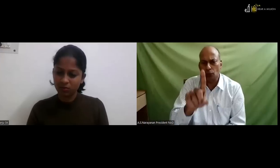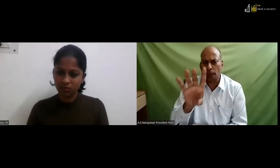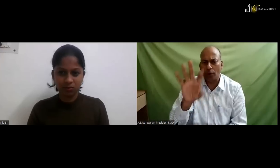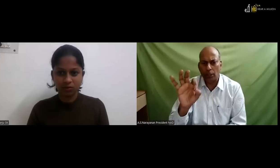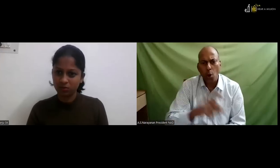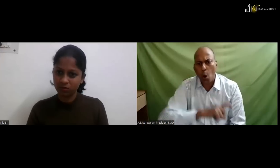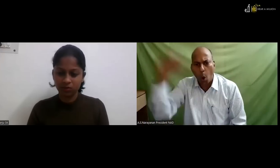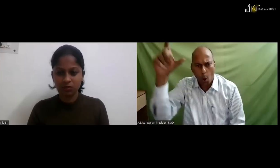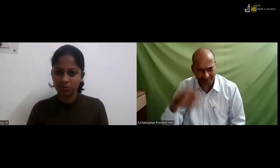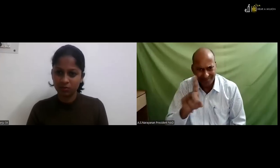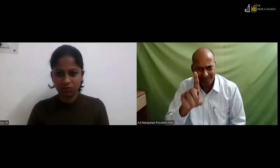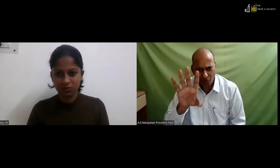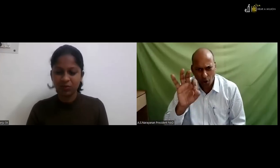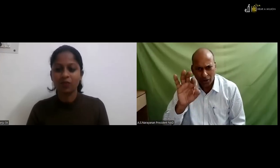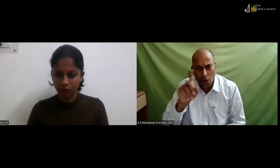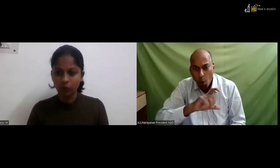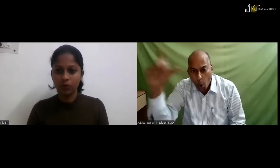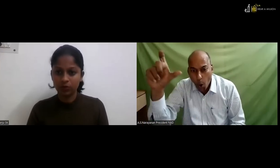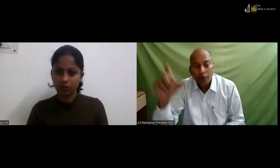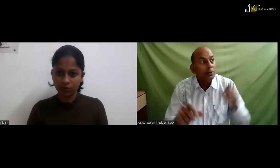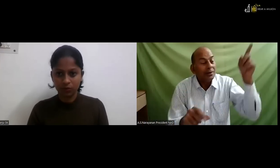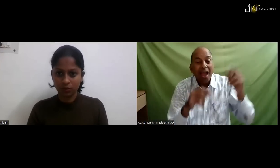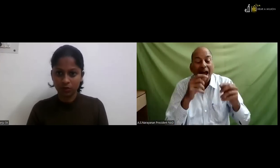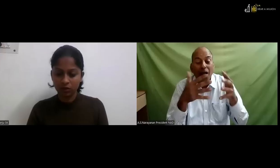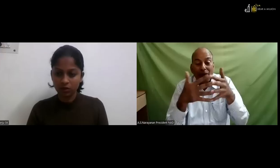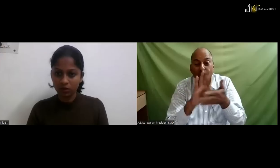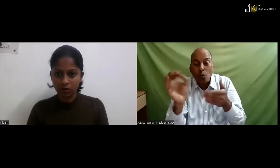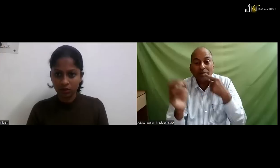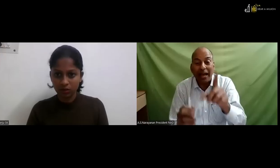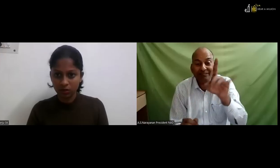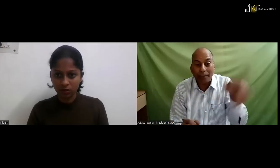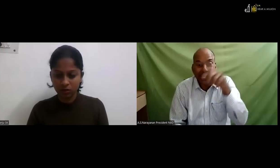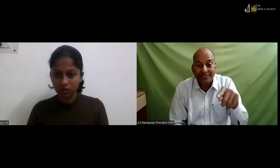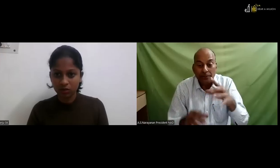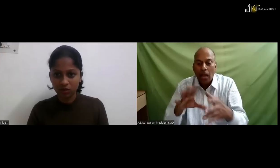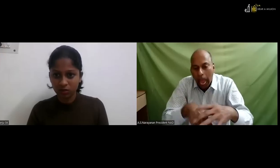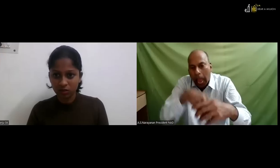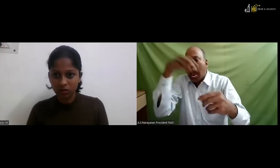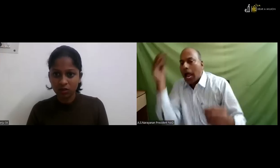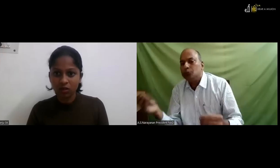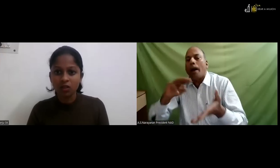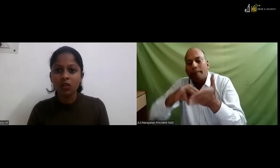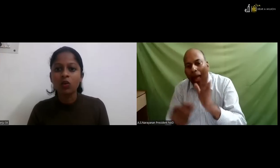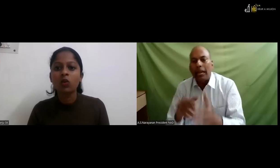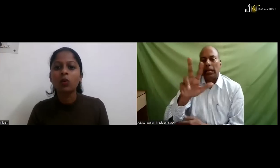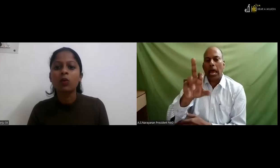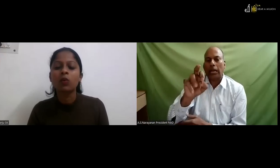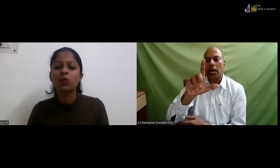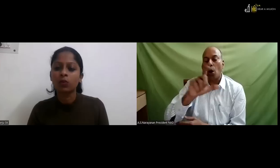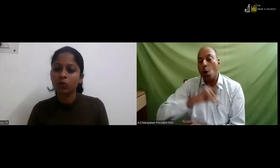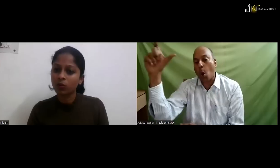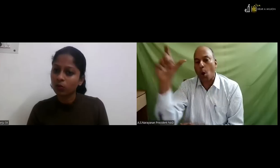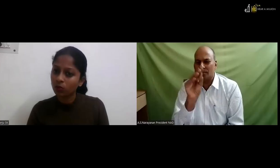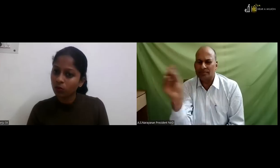poll, the government poll says that 140 crore population is there. So when the government says